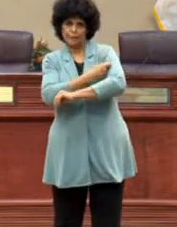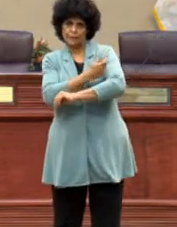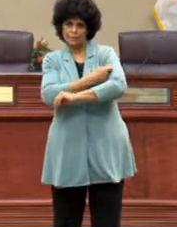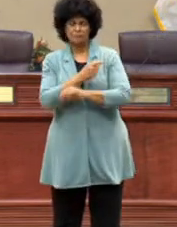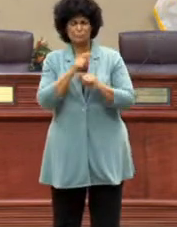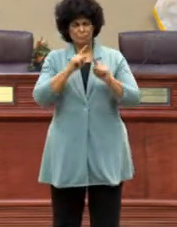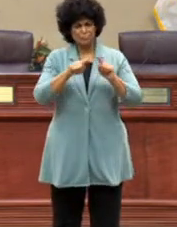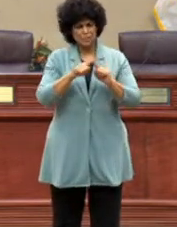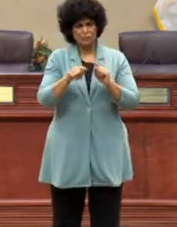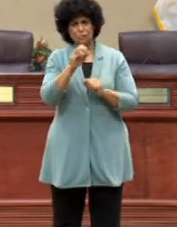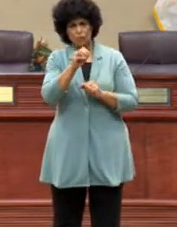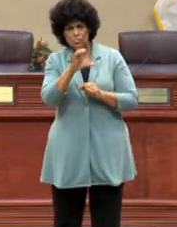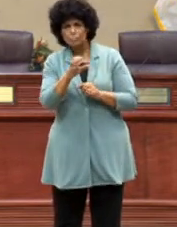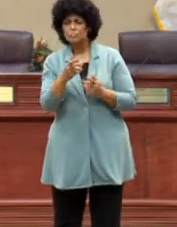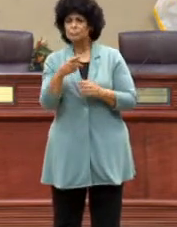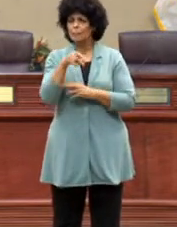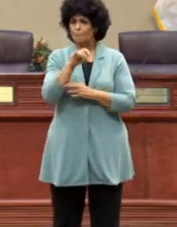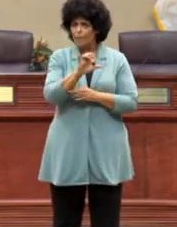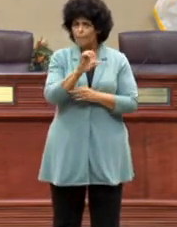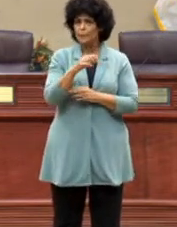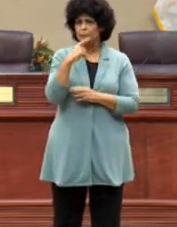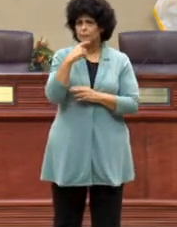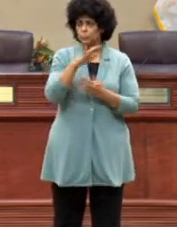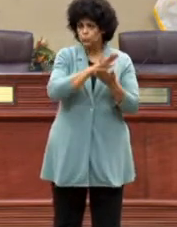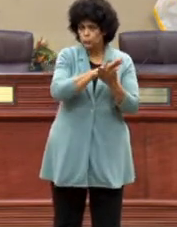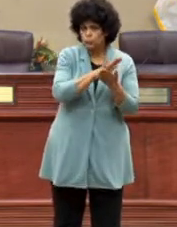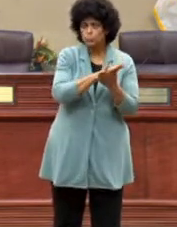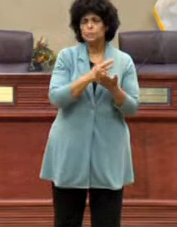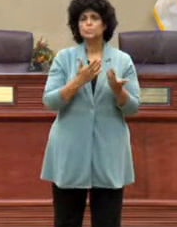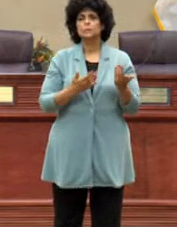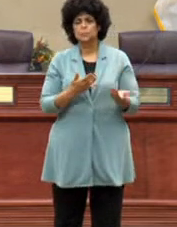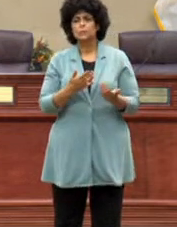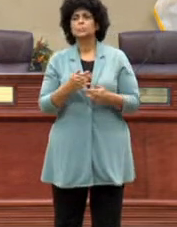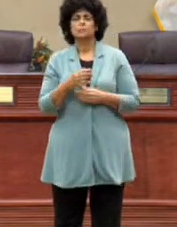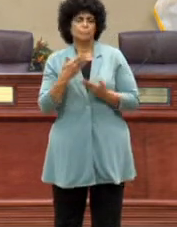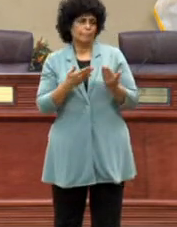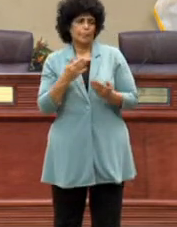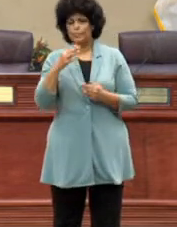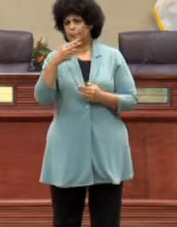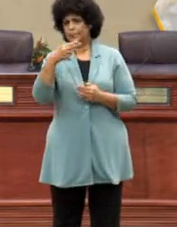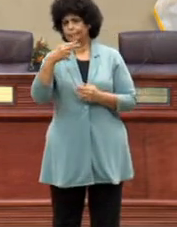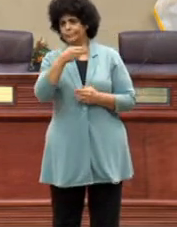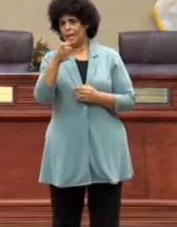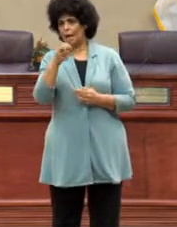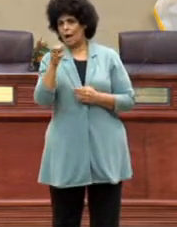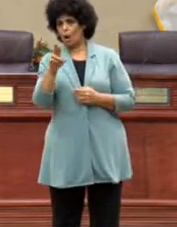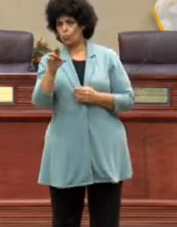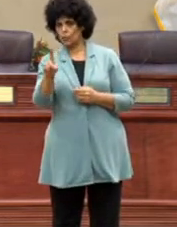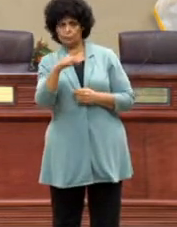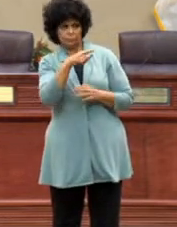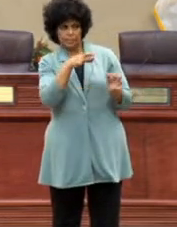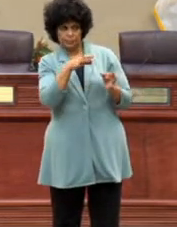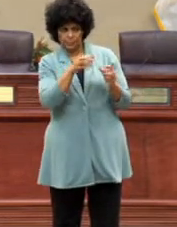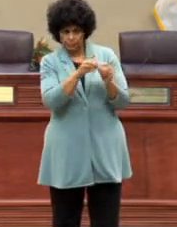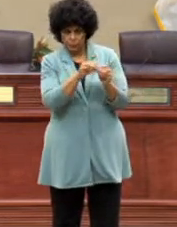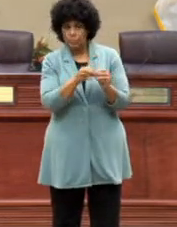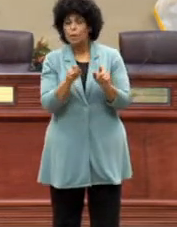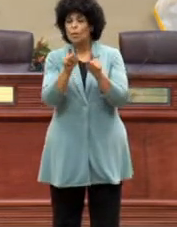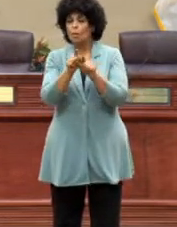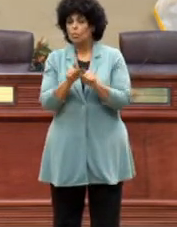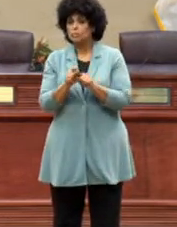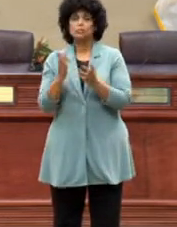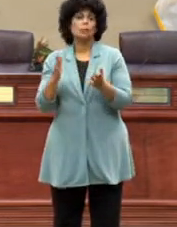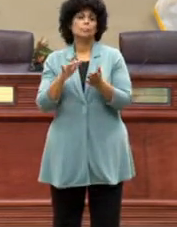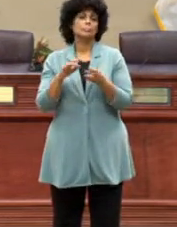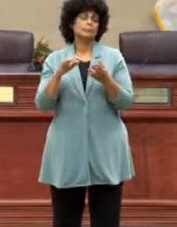various Orange County public schools. Perhaps Mr. Howard will talk about that. In addition, at federal retail